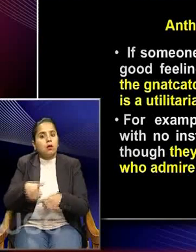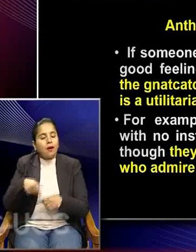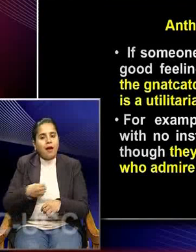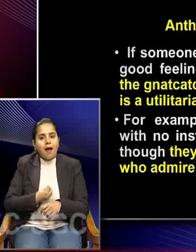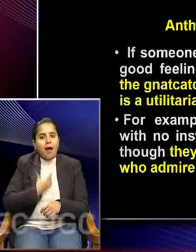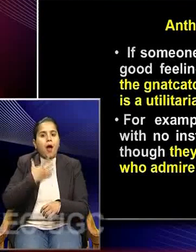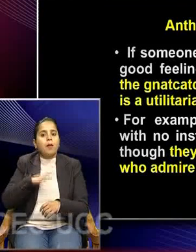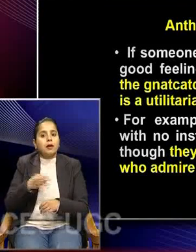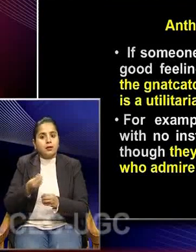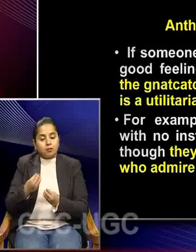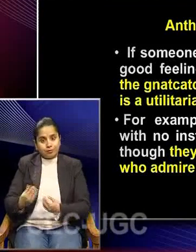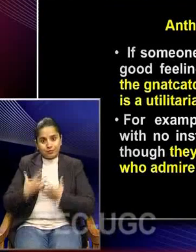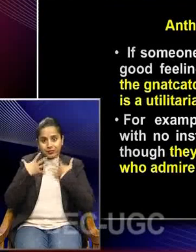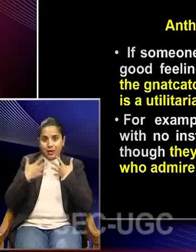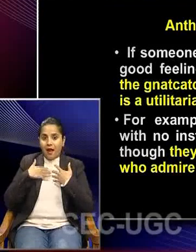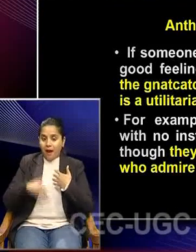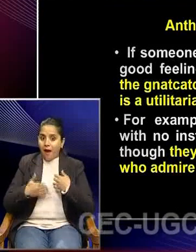or satisfaction from the fact.